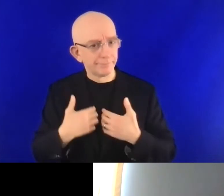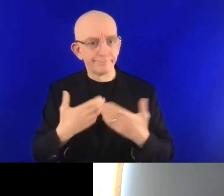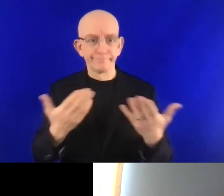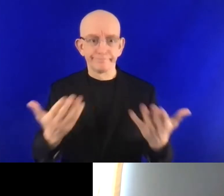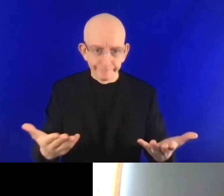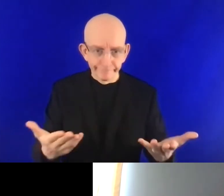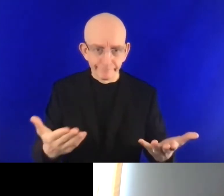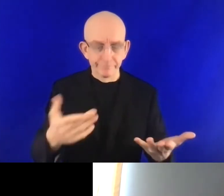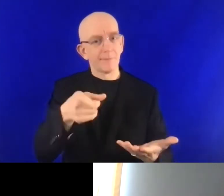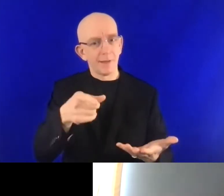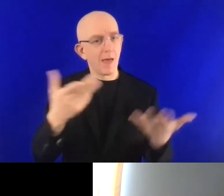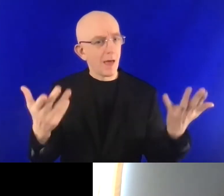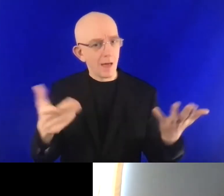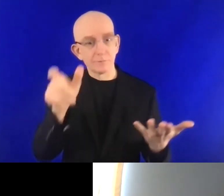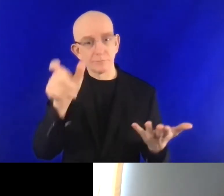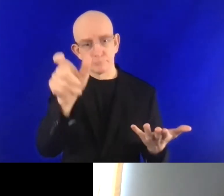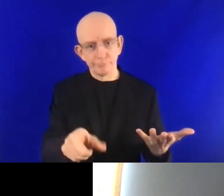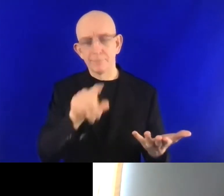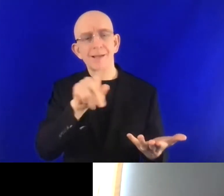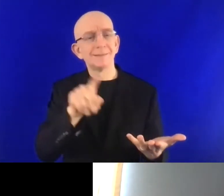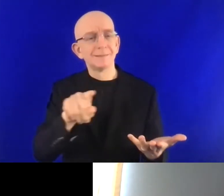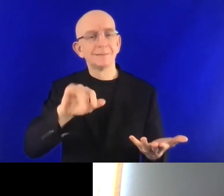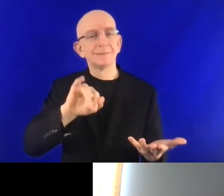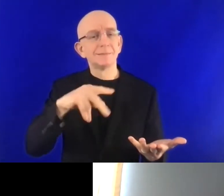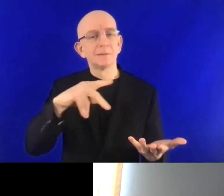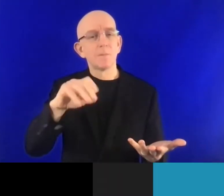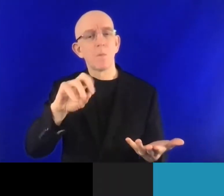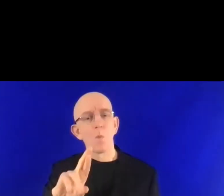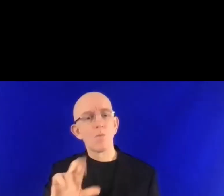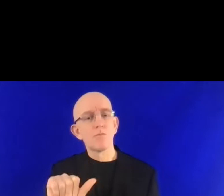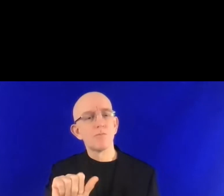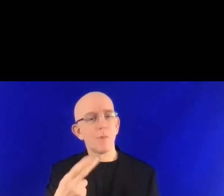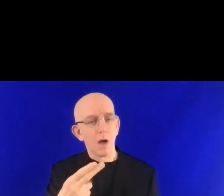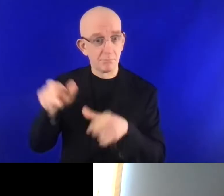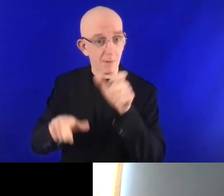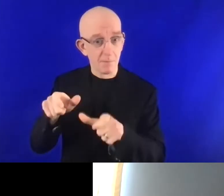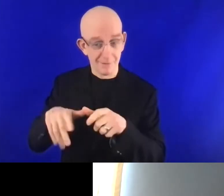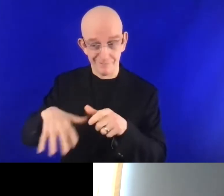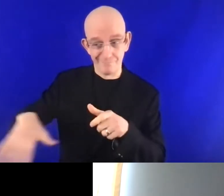Good evening, everyone. I'm Zipporah from Kenya.